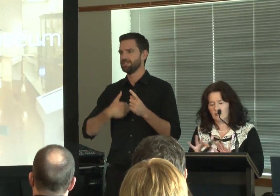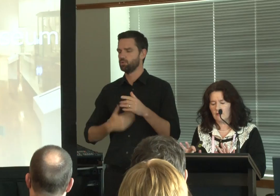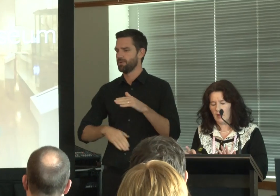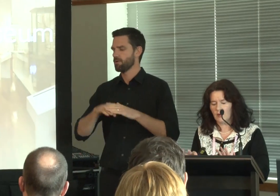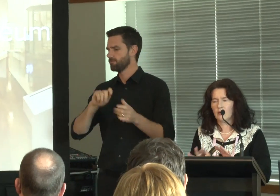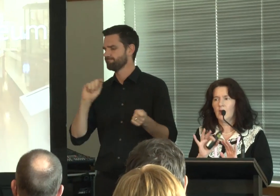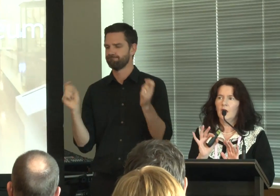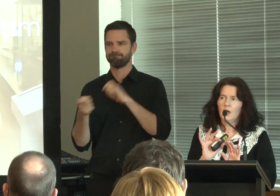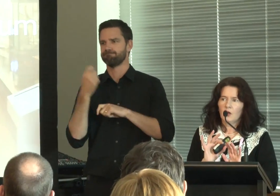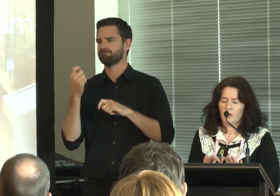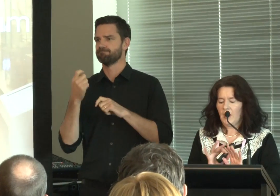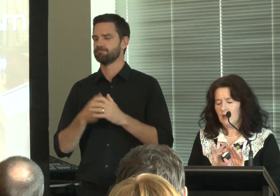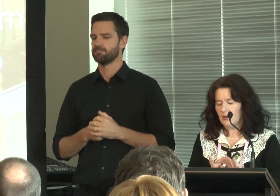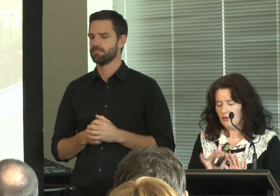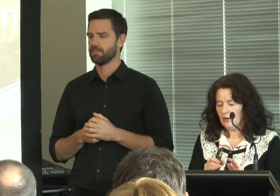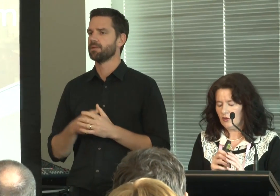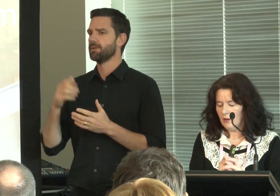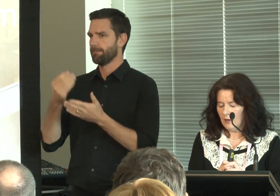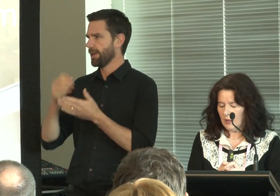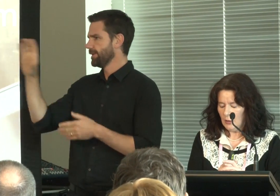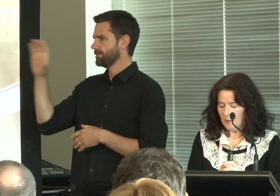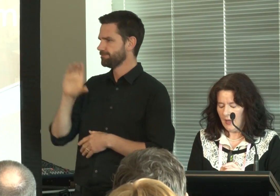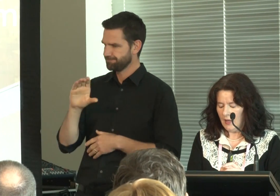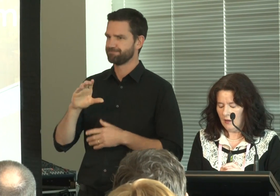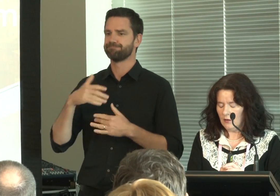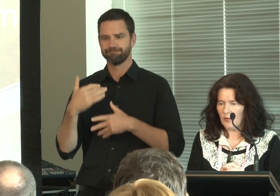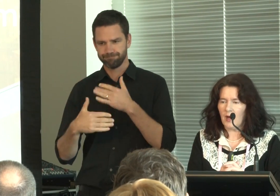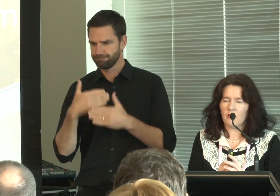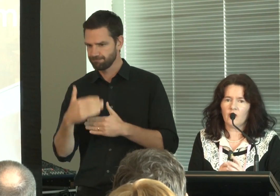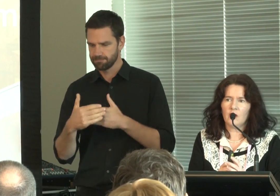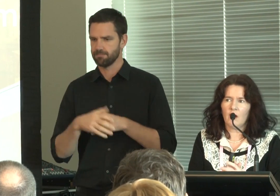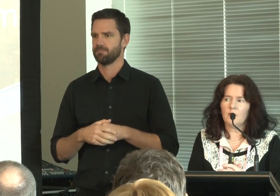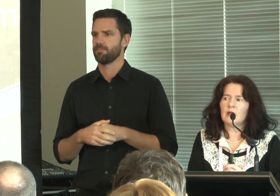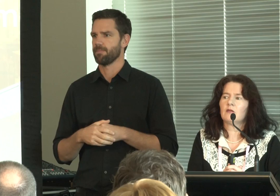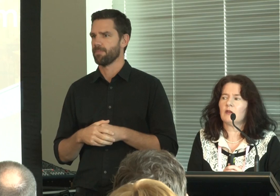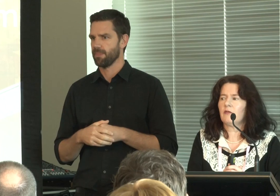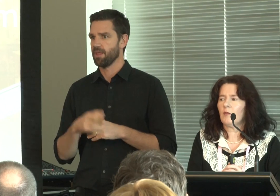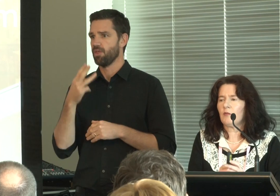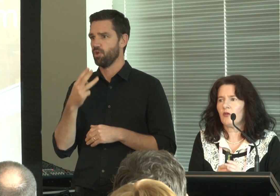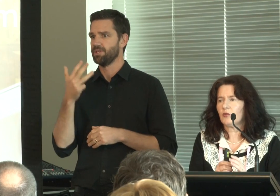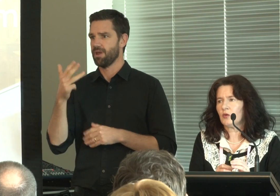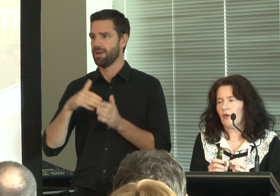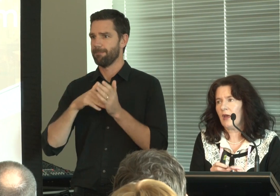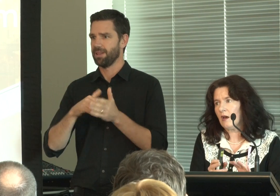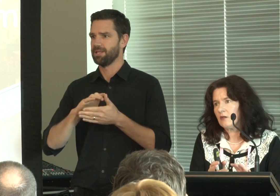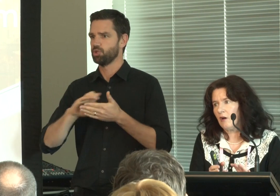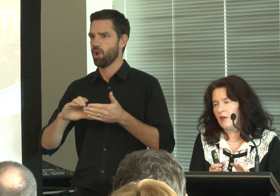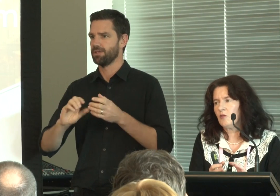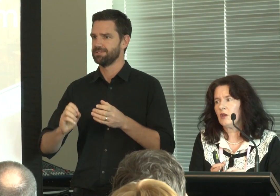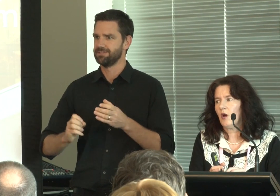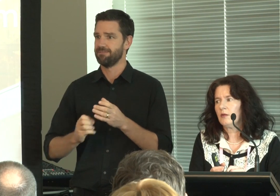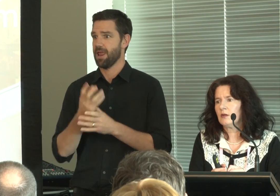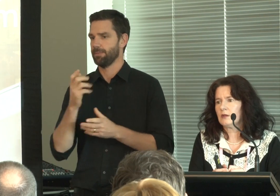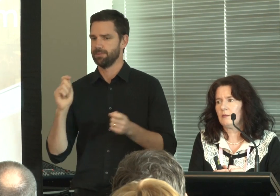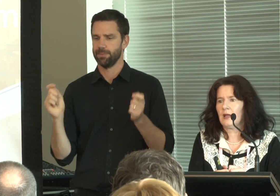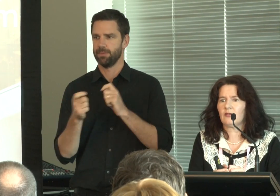redo, redevelopment, got the money, etc., etc., and as part of a $39 million development, most of which went on the outside, the